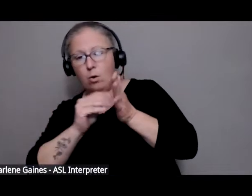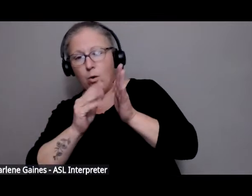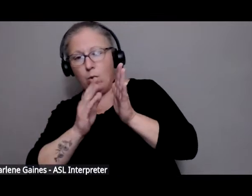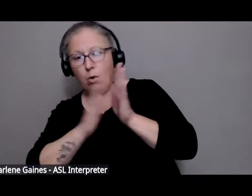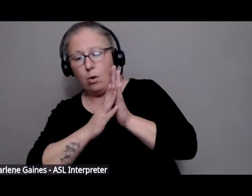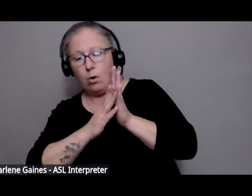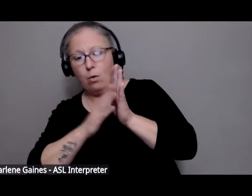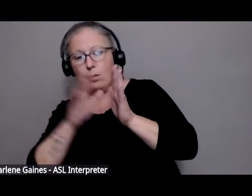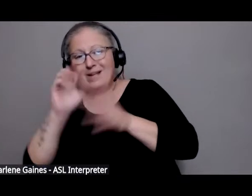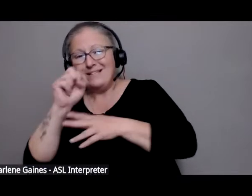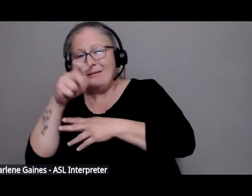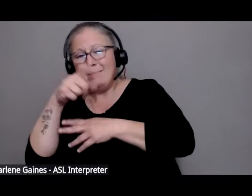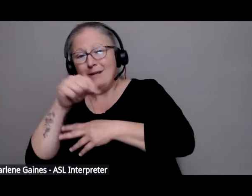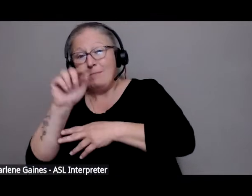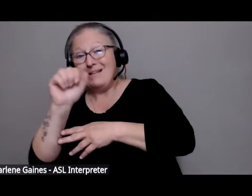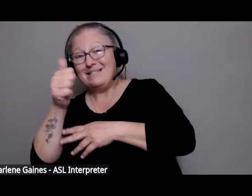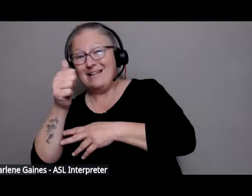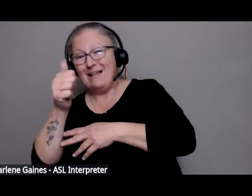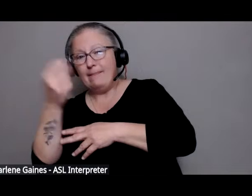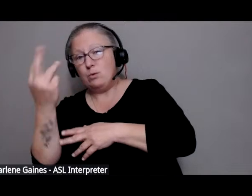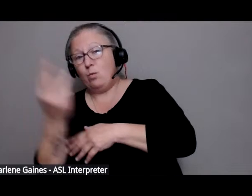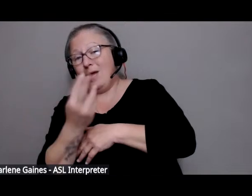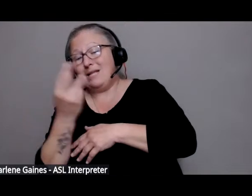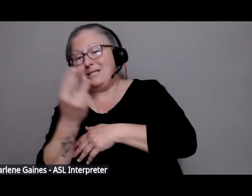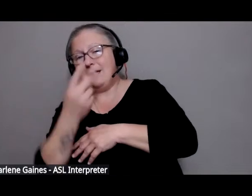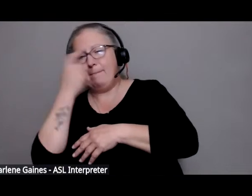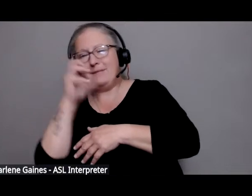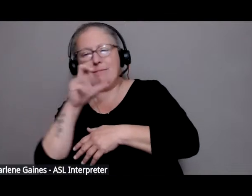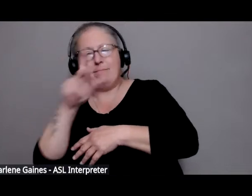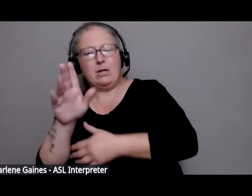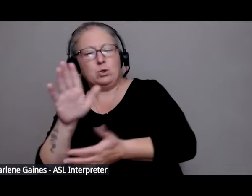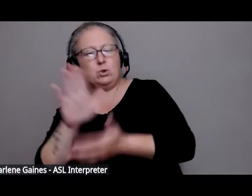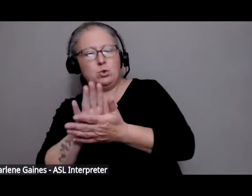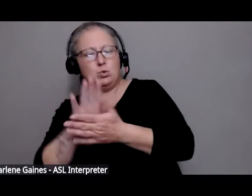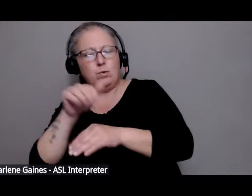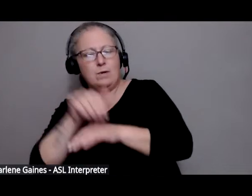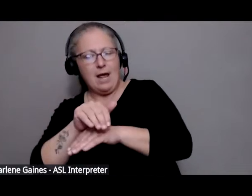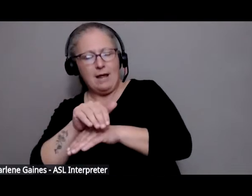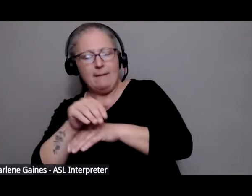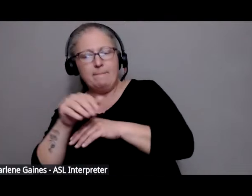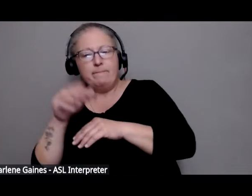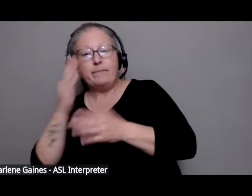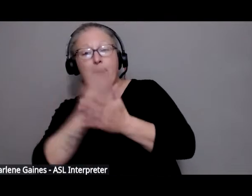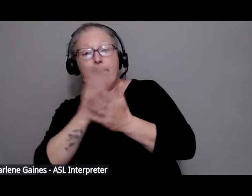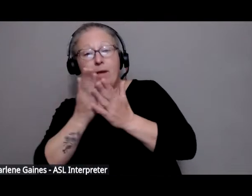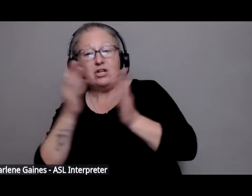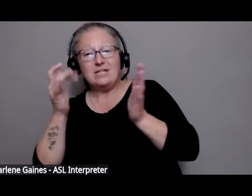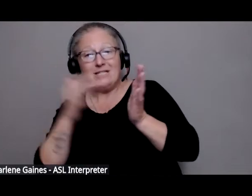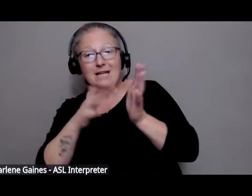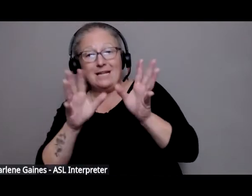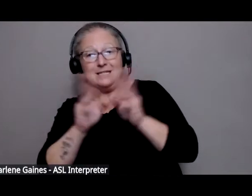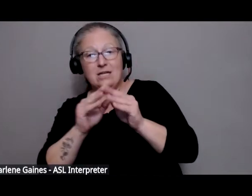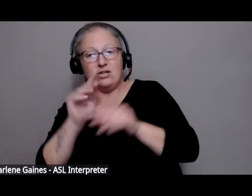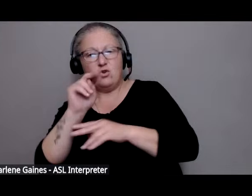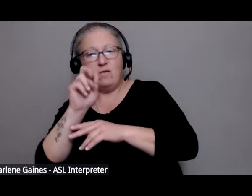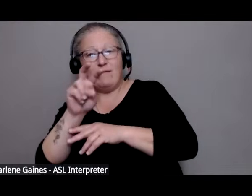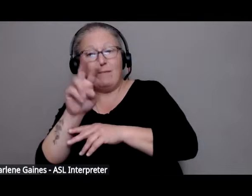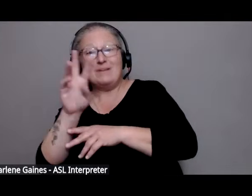looking at September 10th as a Wednesday due to back to school night. Budget study session on November